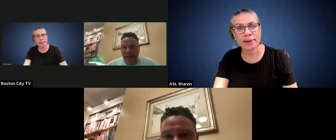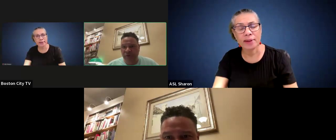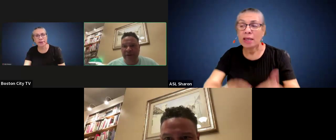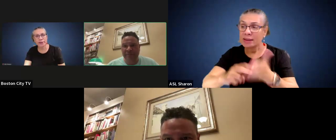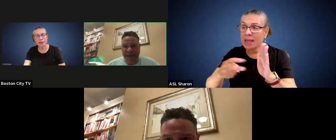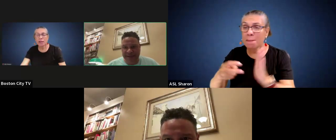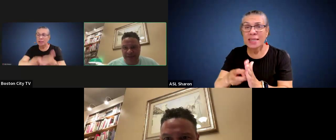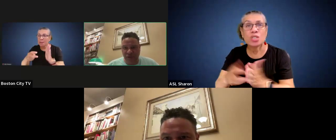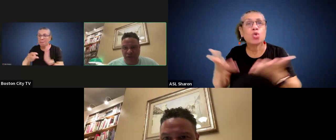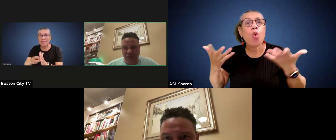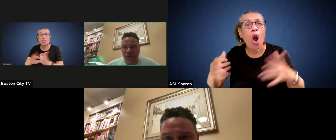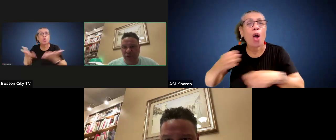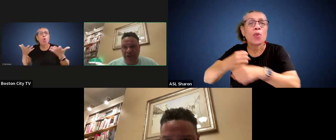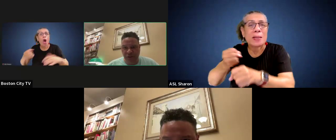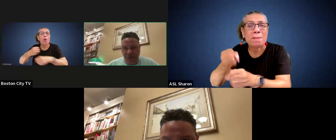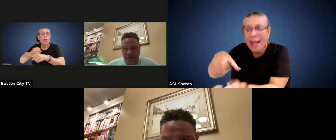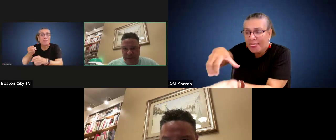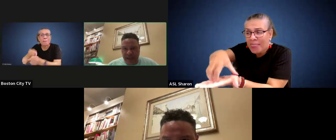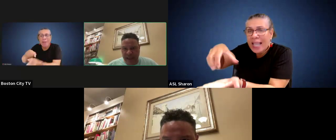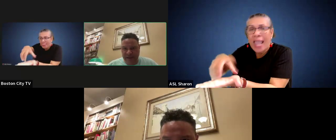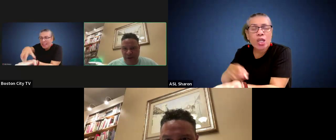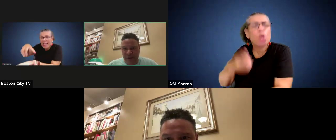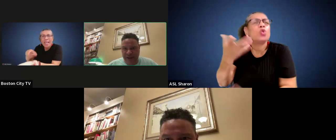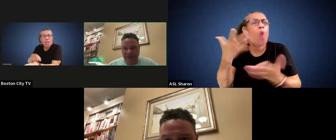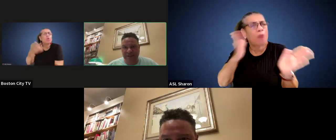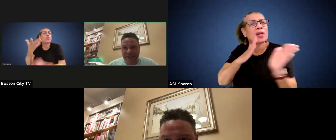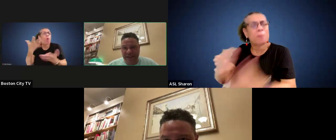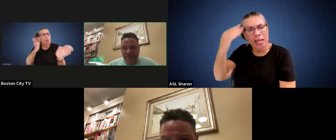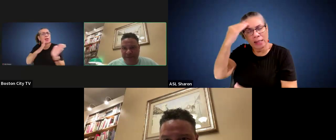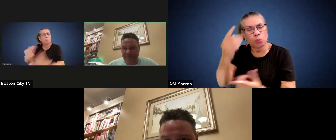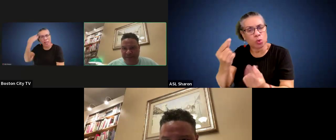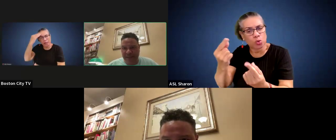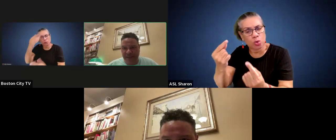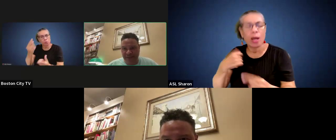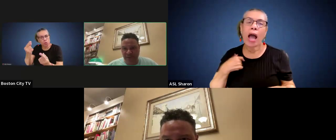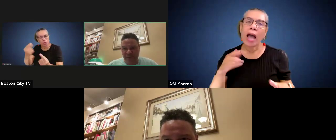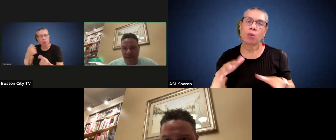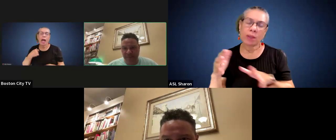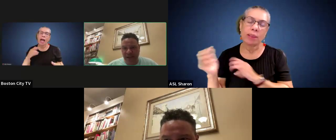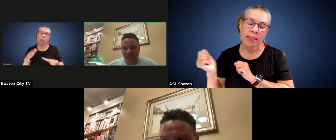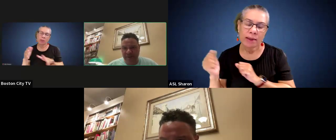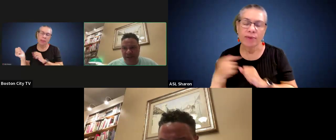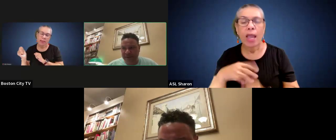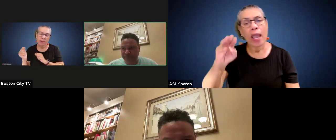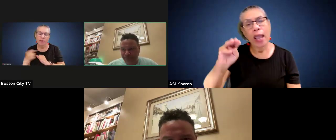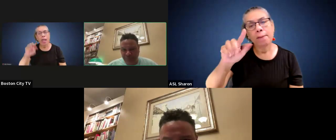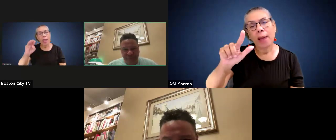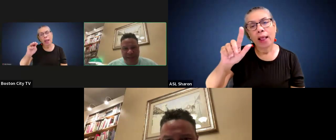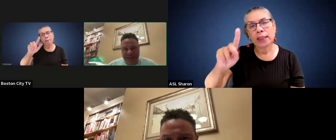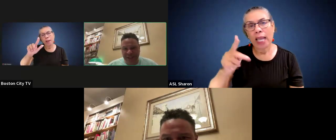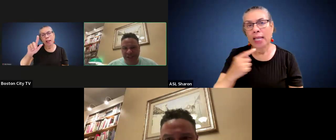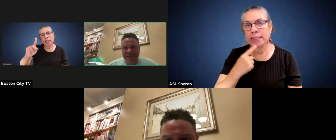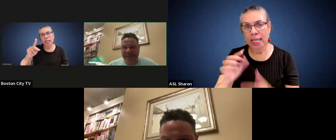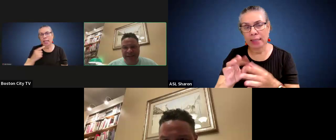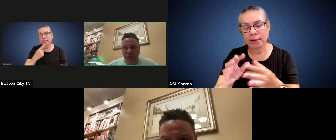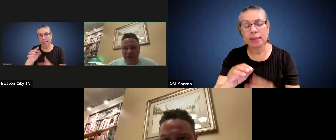was already baked. You knew what you were going to do. And, I'll just leave by saying this. MLK once said,